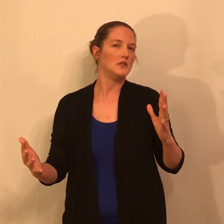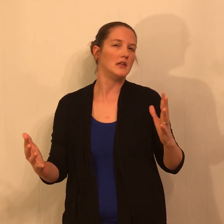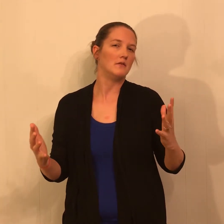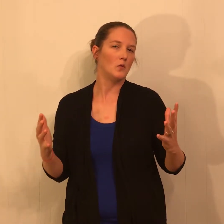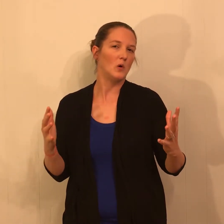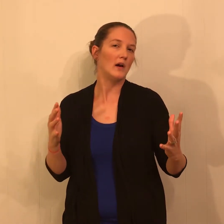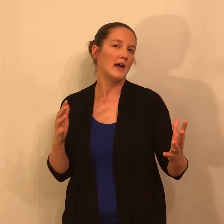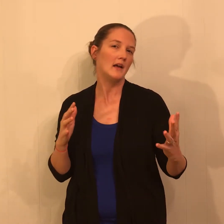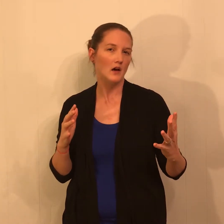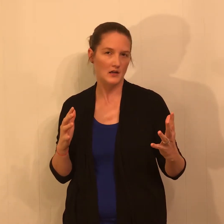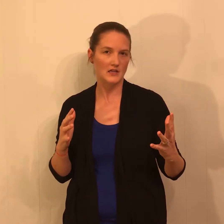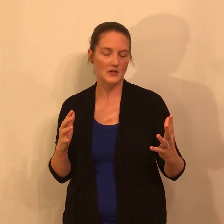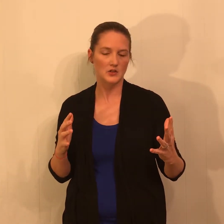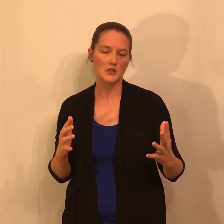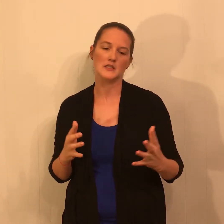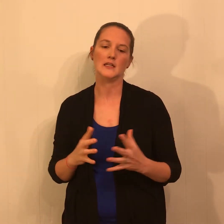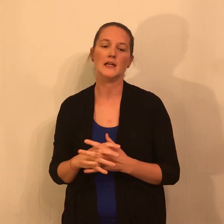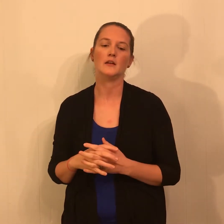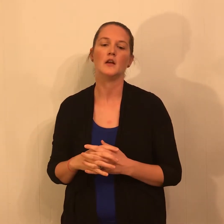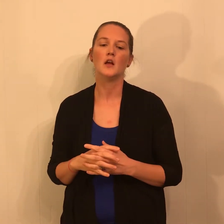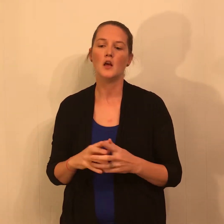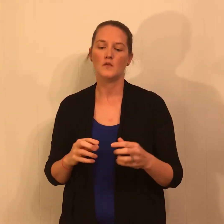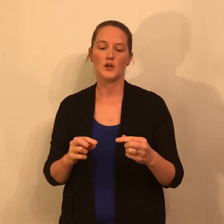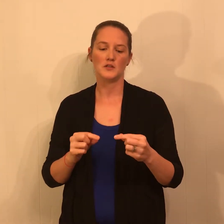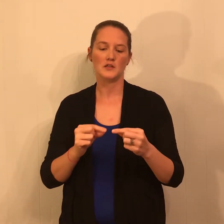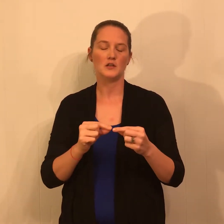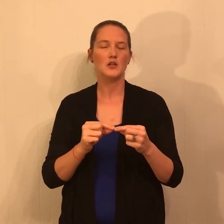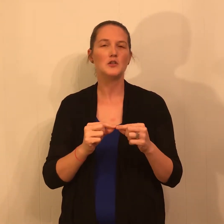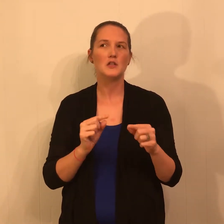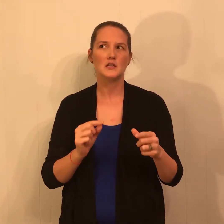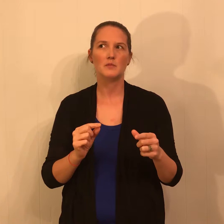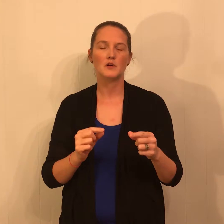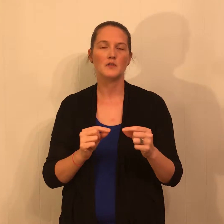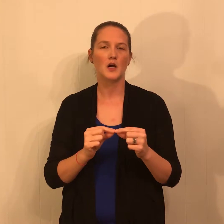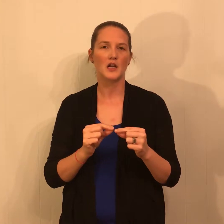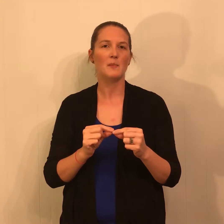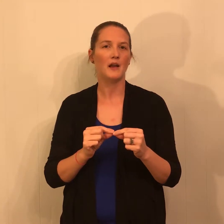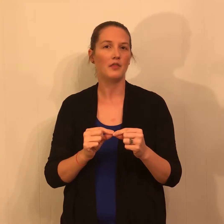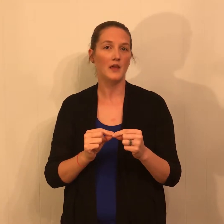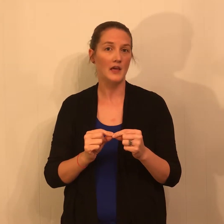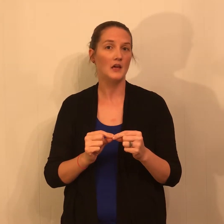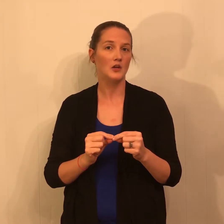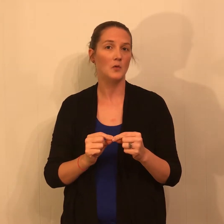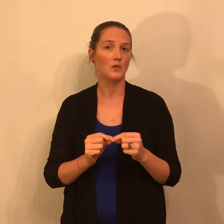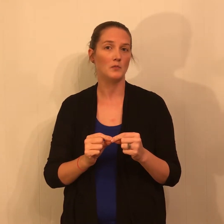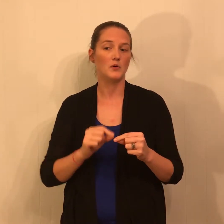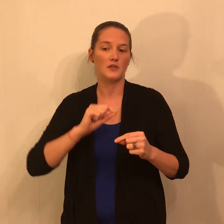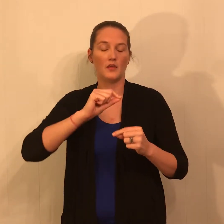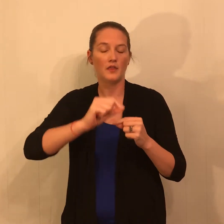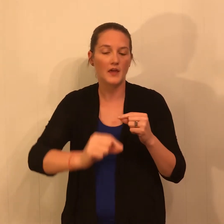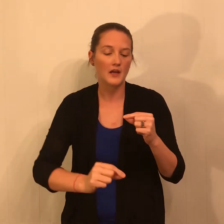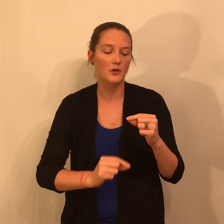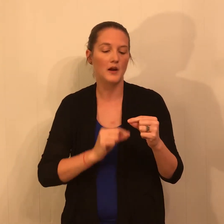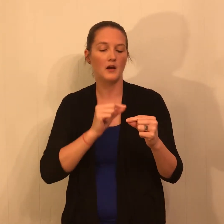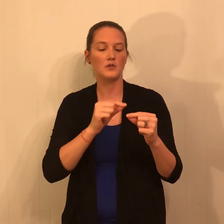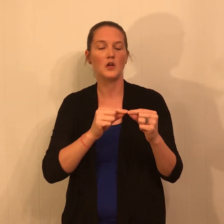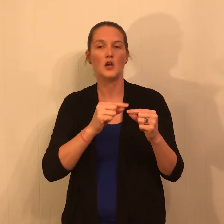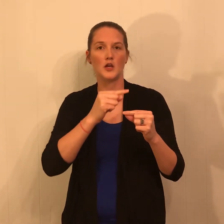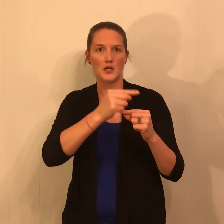it for, what kind of context you're using it in. If you're using usually typically if you're talking about a thing and you want to put the thing around, you need to do